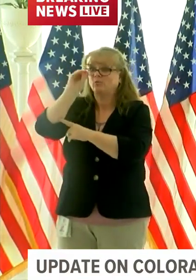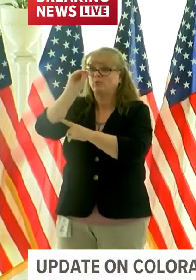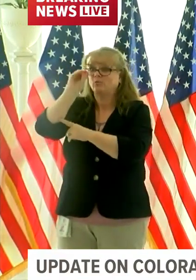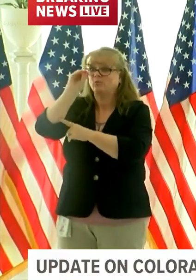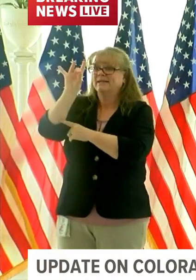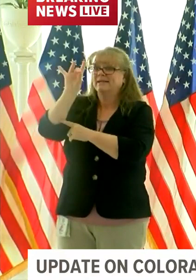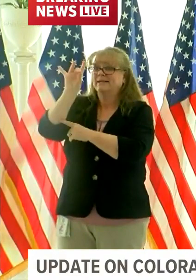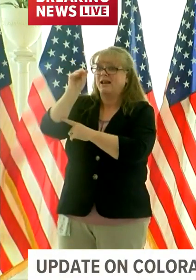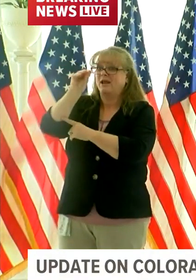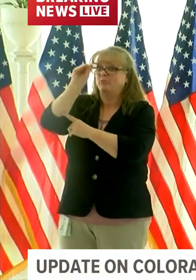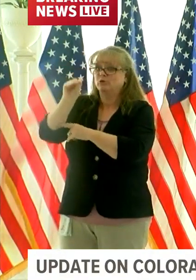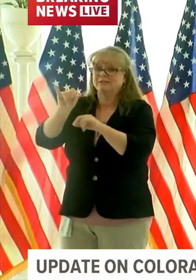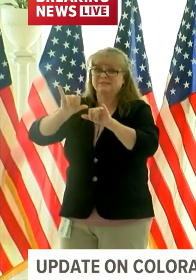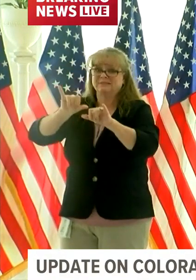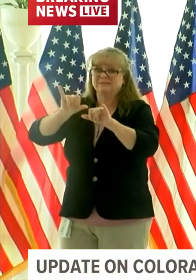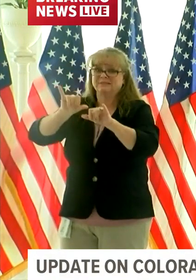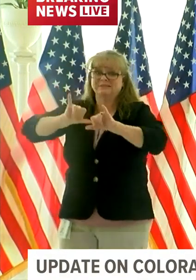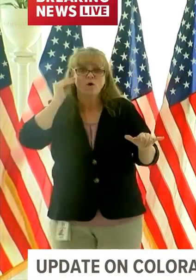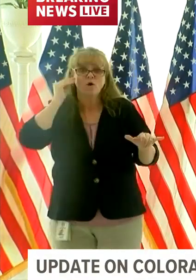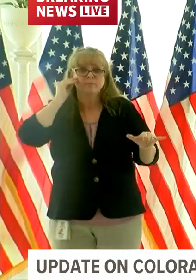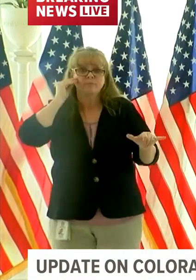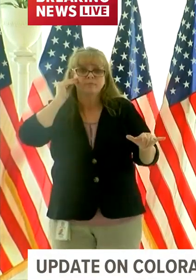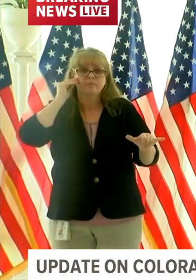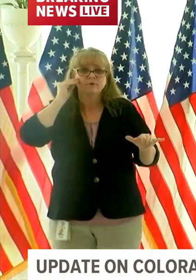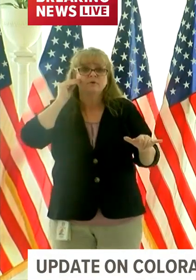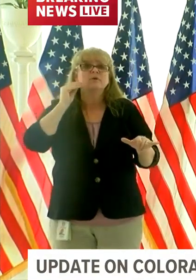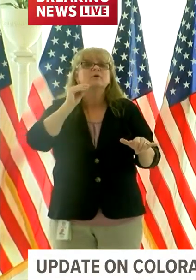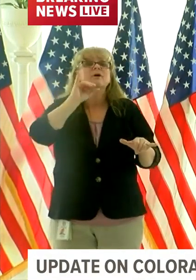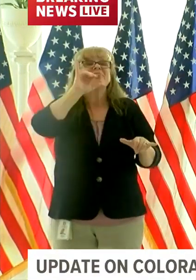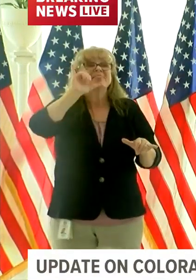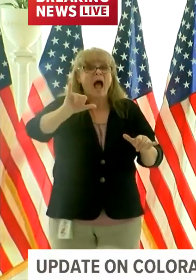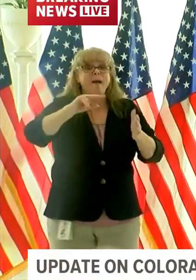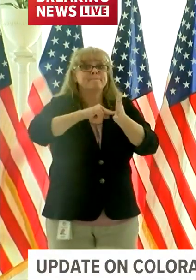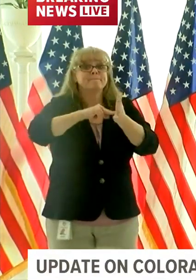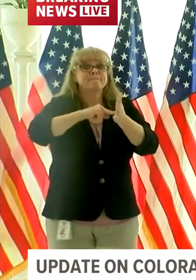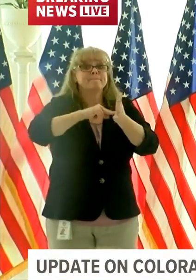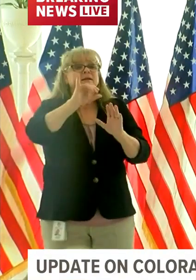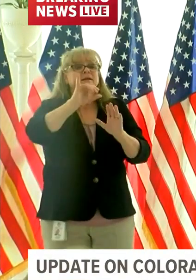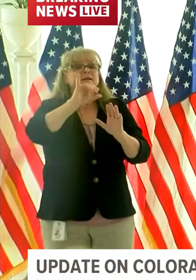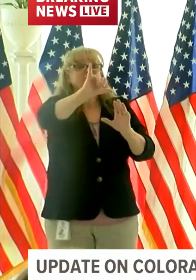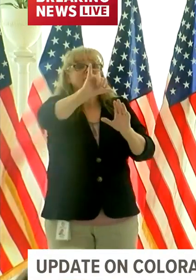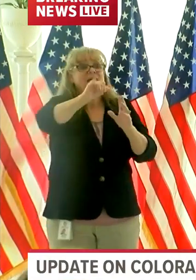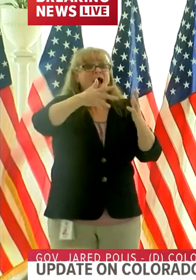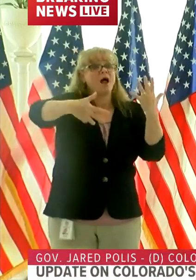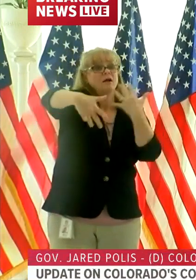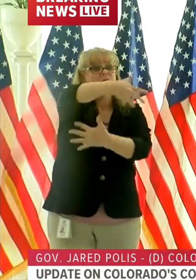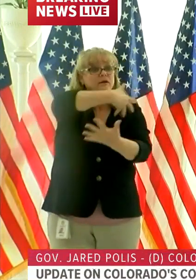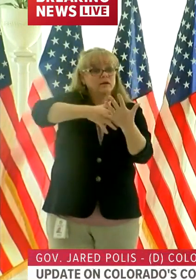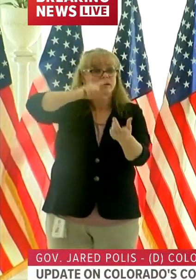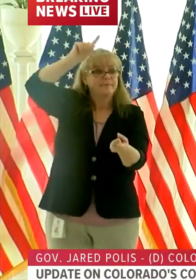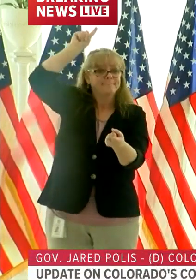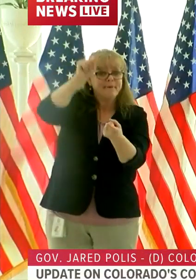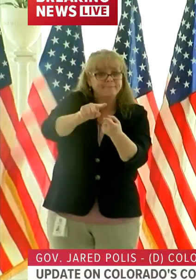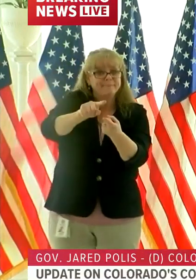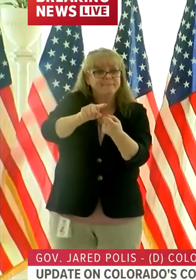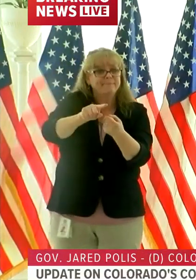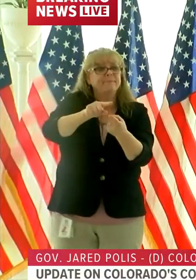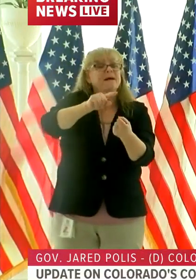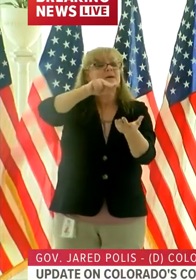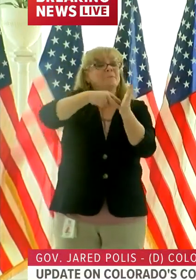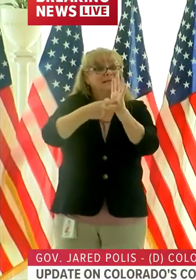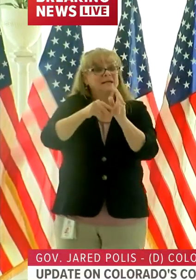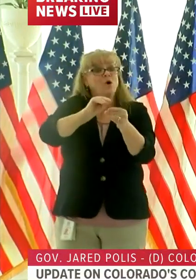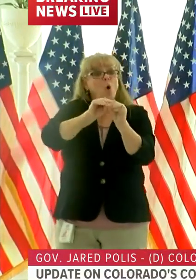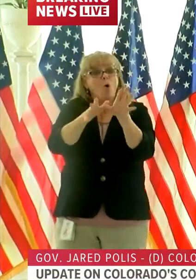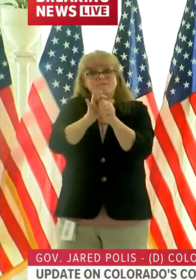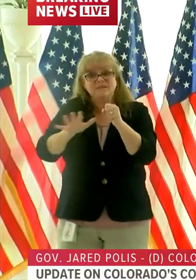percentage of people that stay at home. It's the overall reduction in social mixing that occurs, right? So the people that are in a critical space and go to work, they